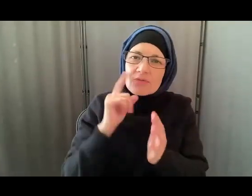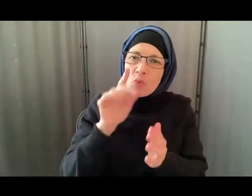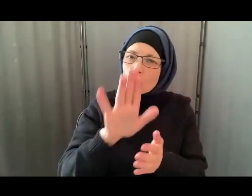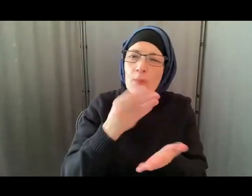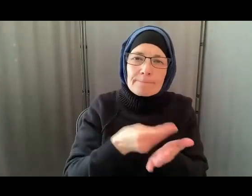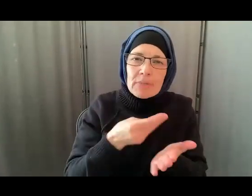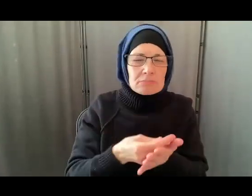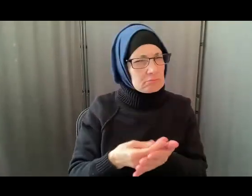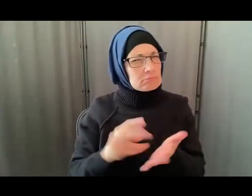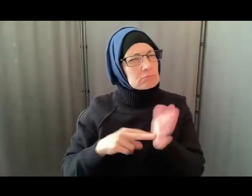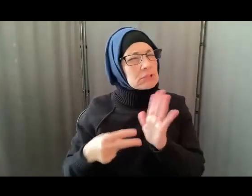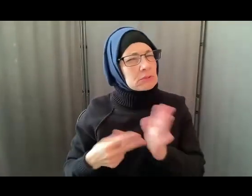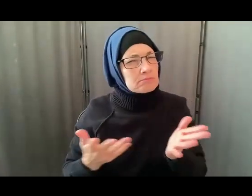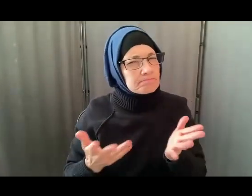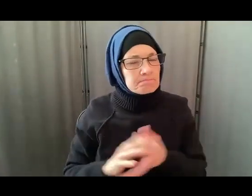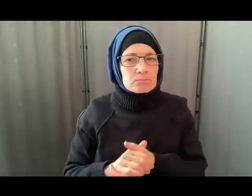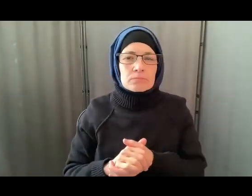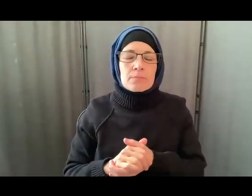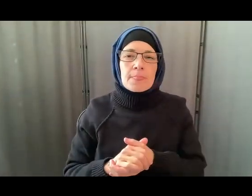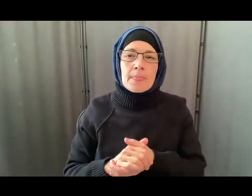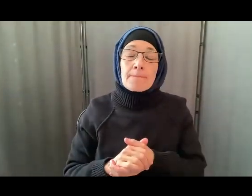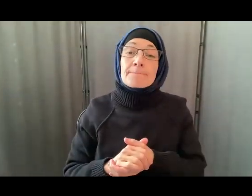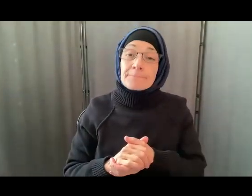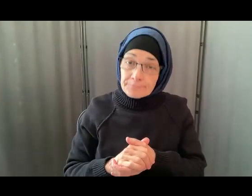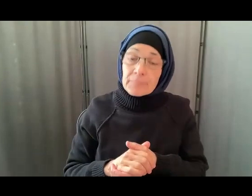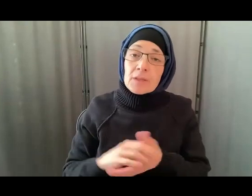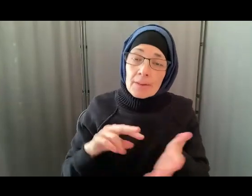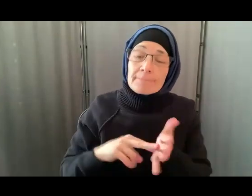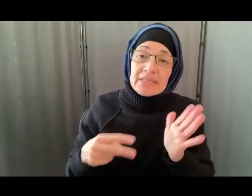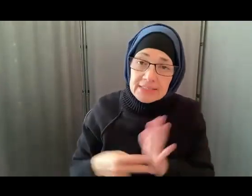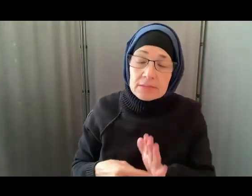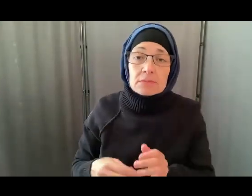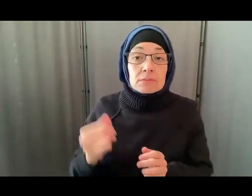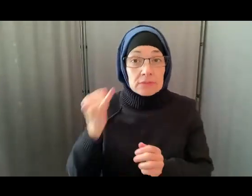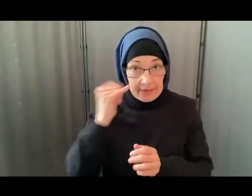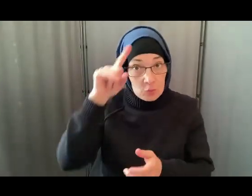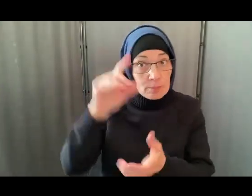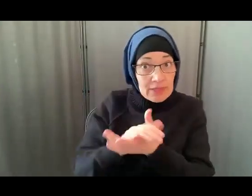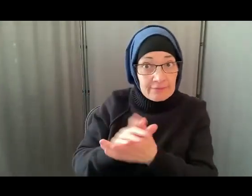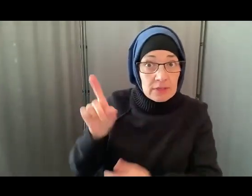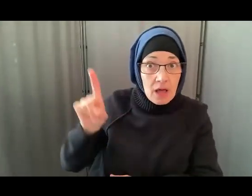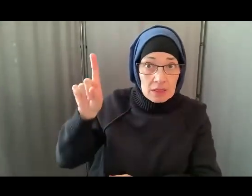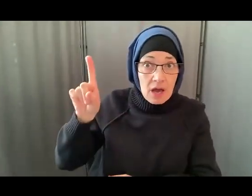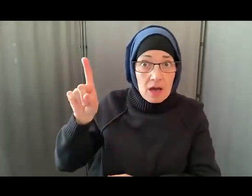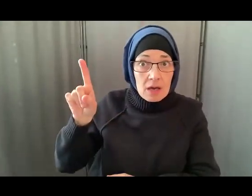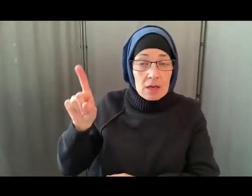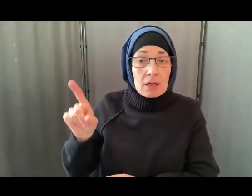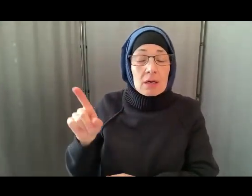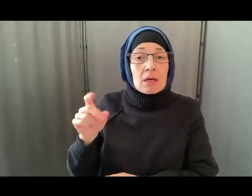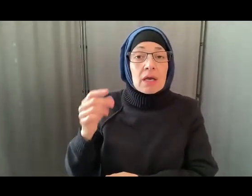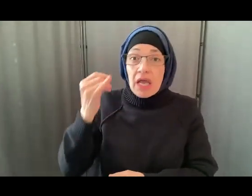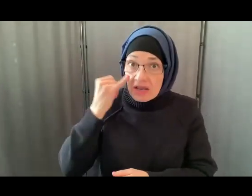What does this mean? It means that if you believe in Allah, if you